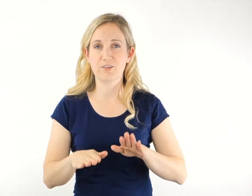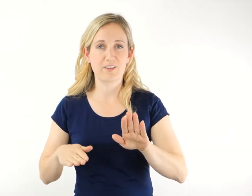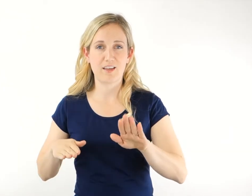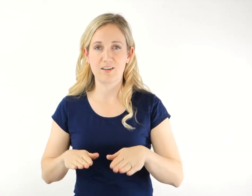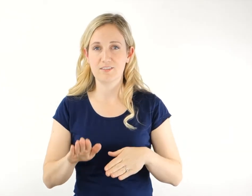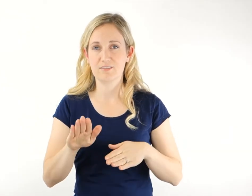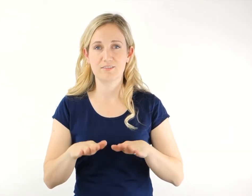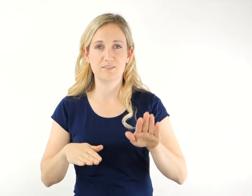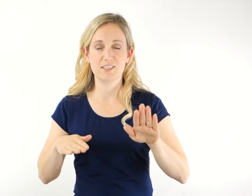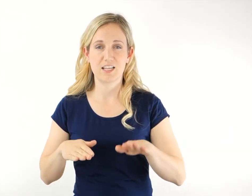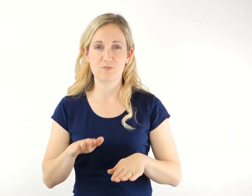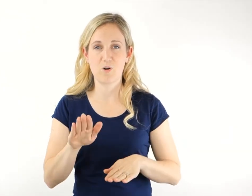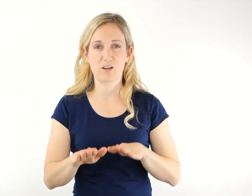like that. That's walk.